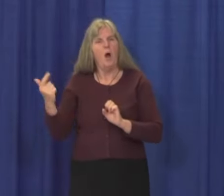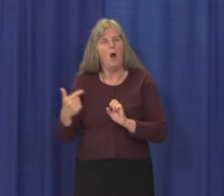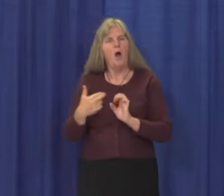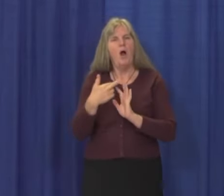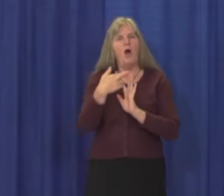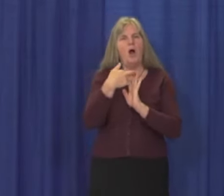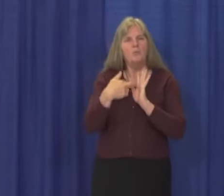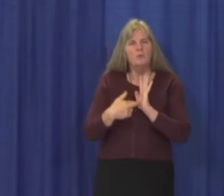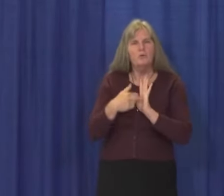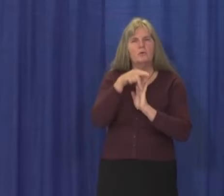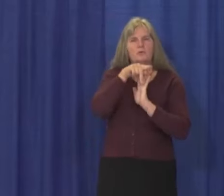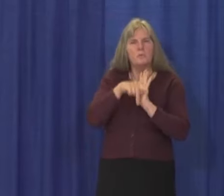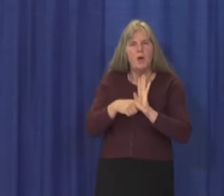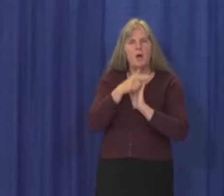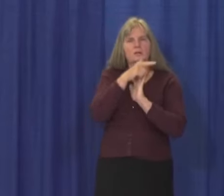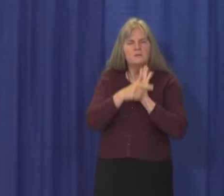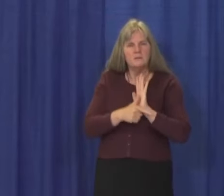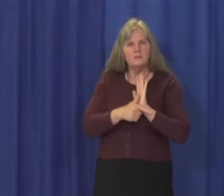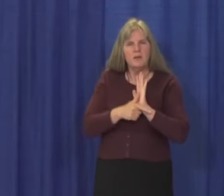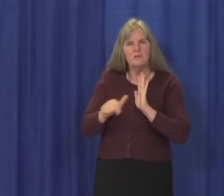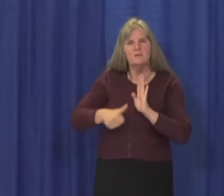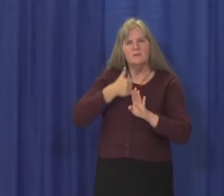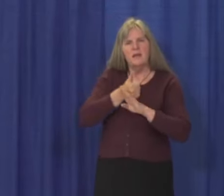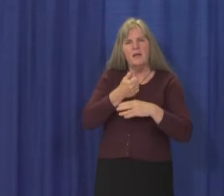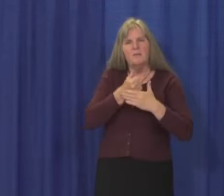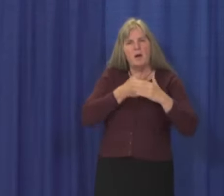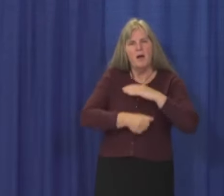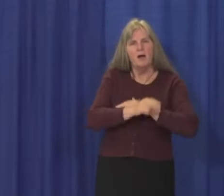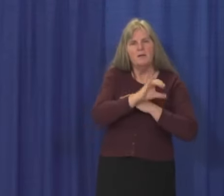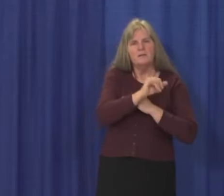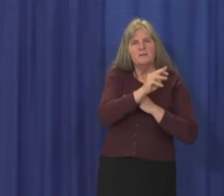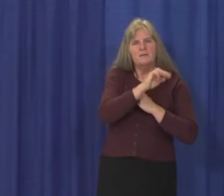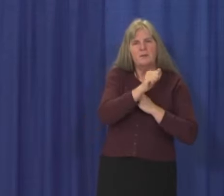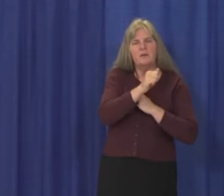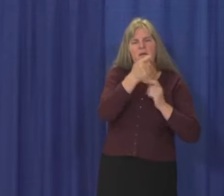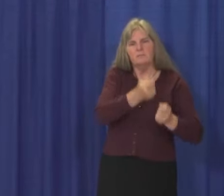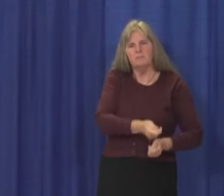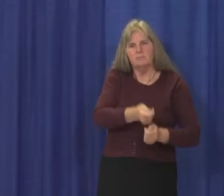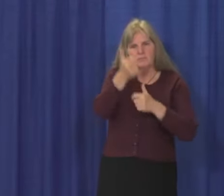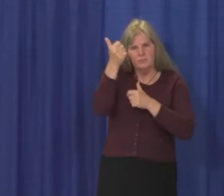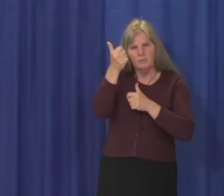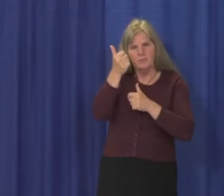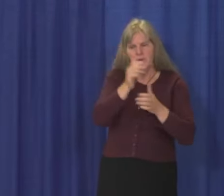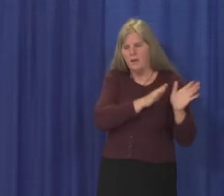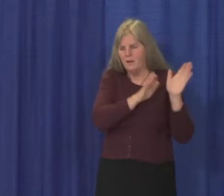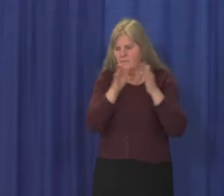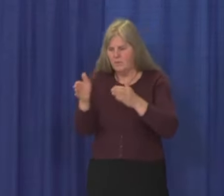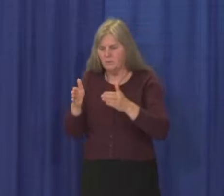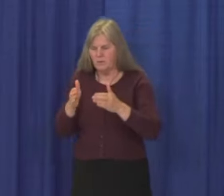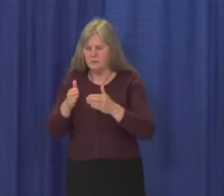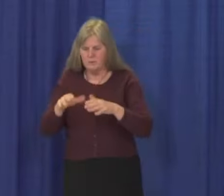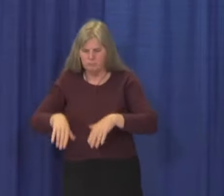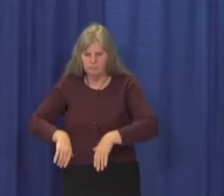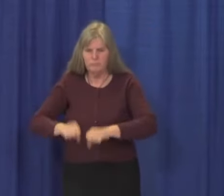in response to COVID-19 will be lifted, and we can focus our efforts on recovery.